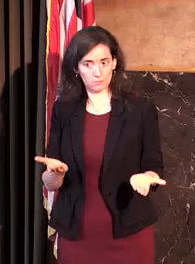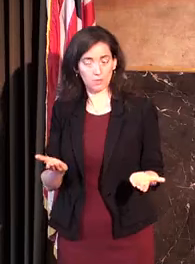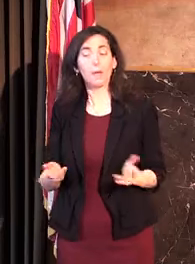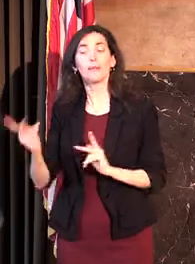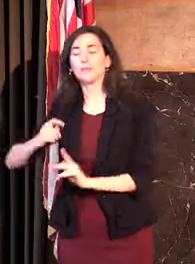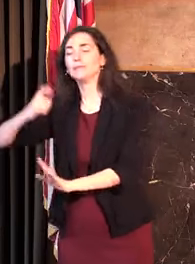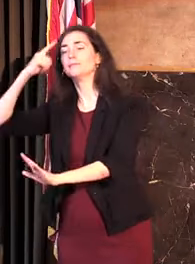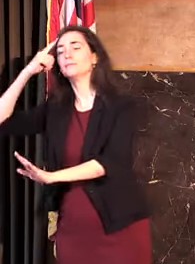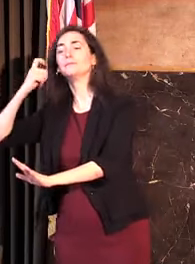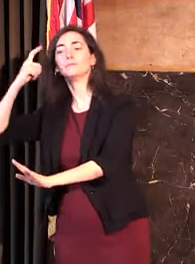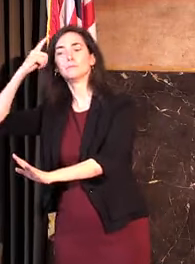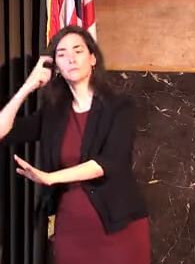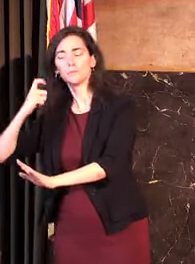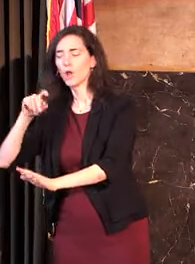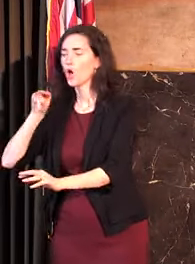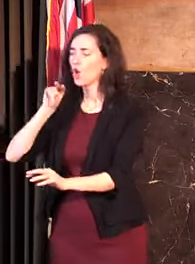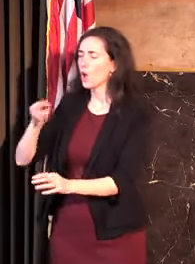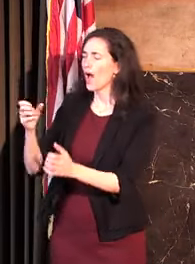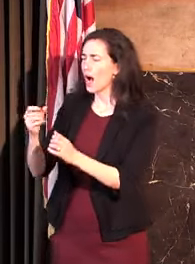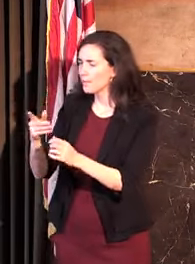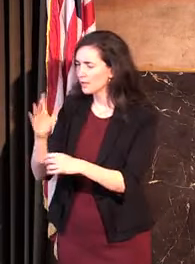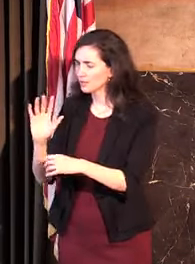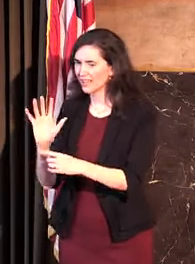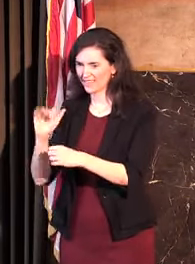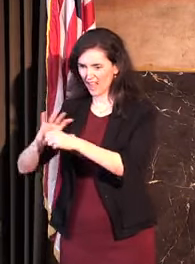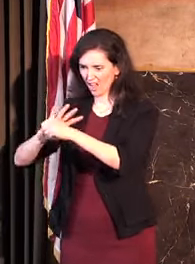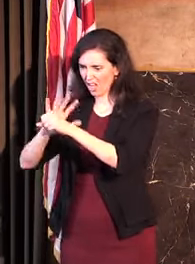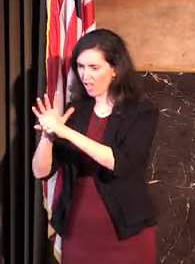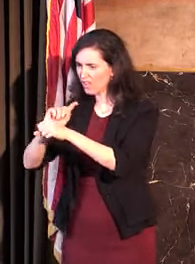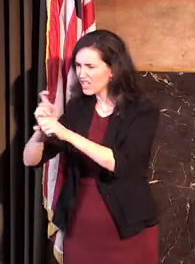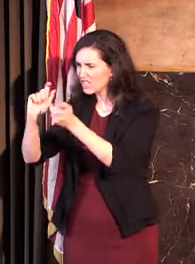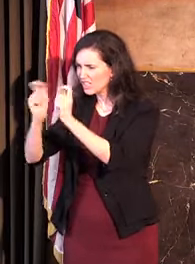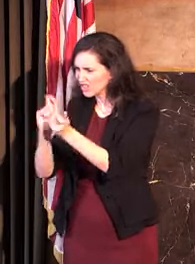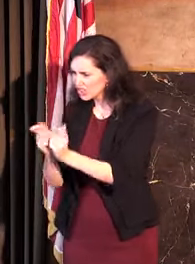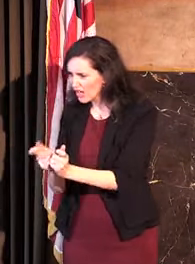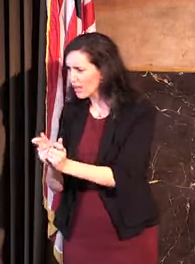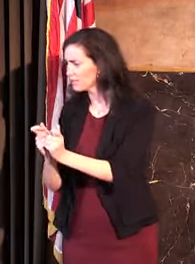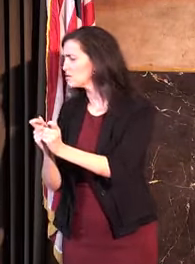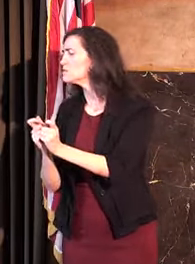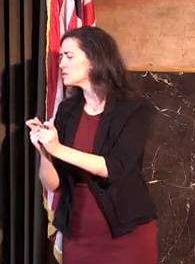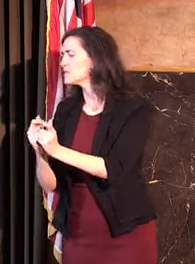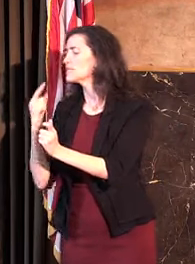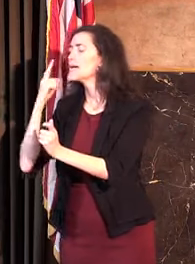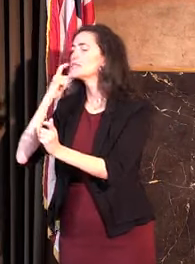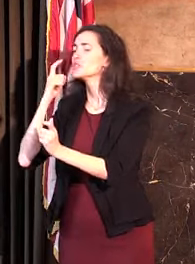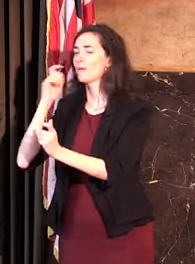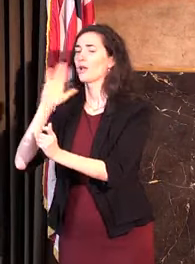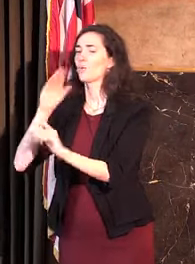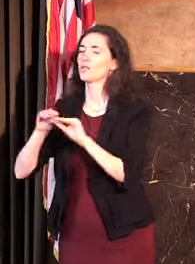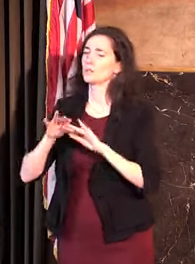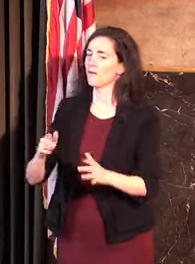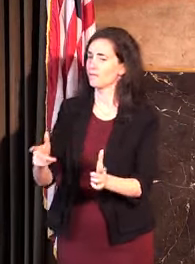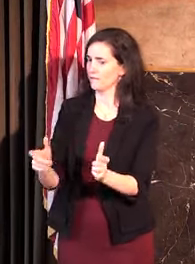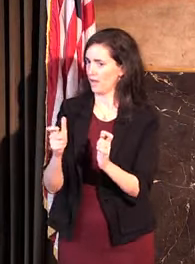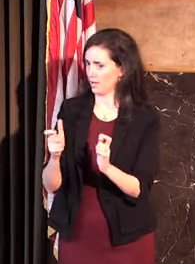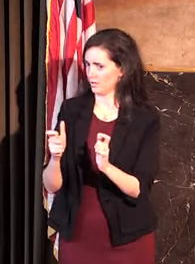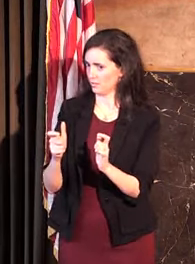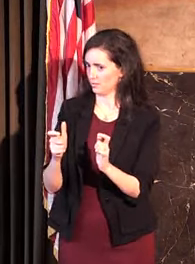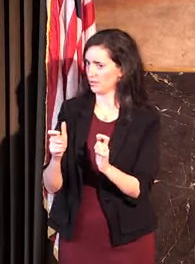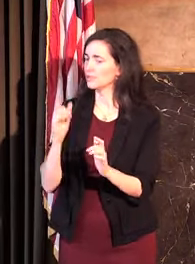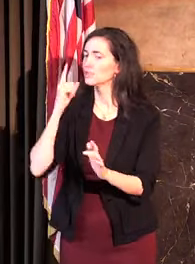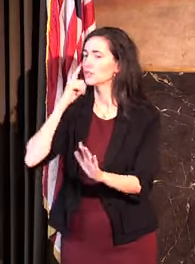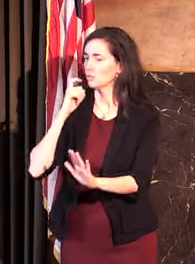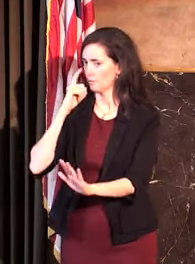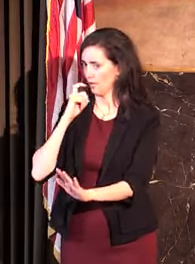data based on the number of mutations and where those mutations are, that it will be more transmissible. It's certainly been increasing